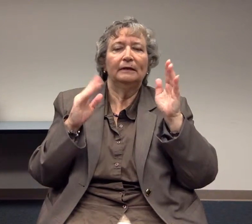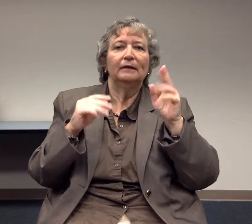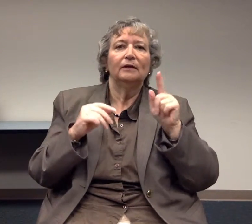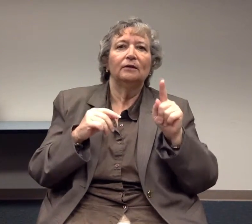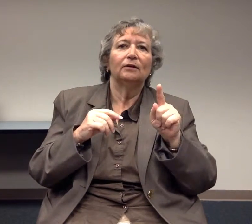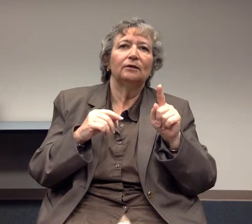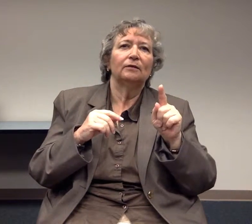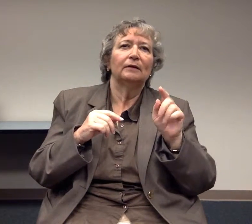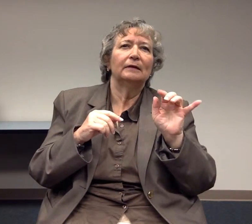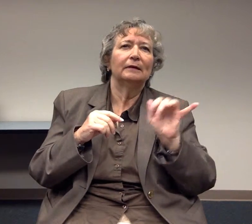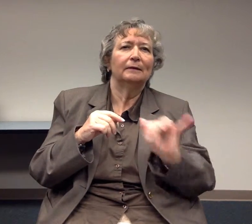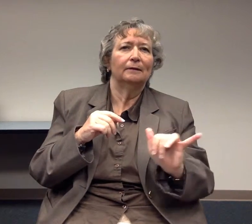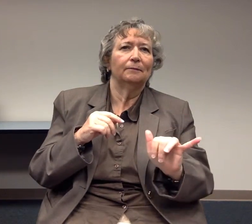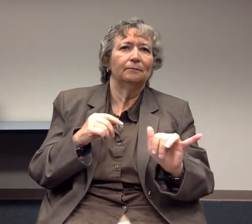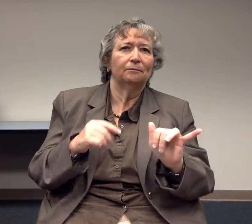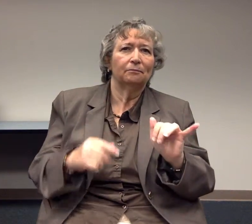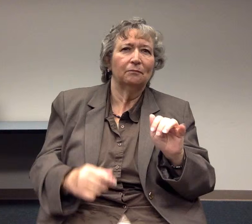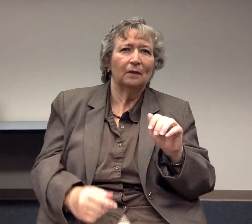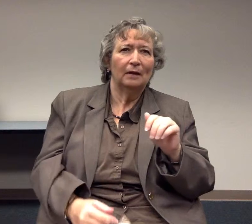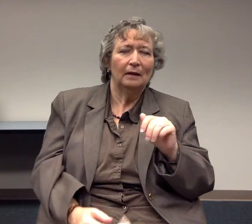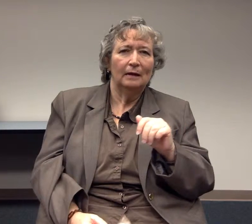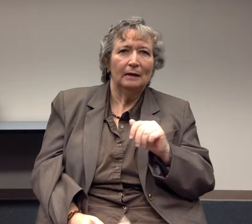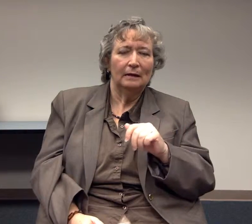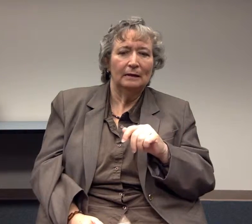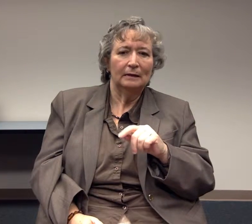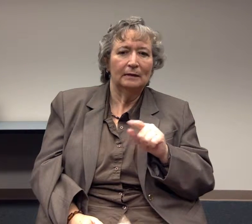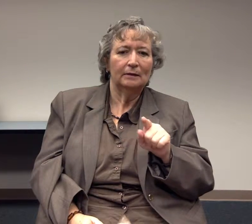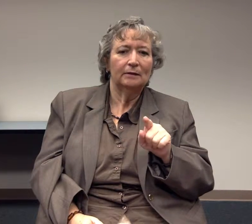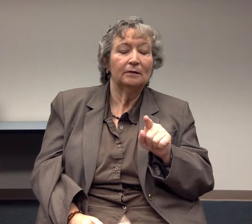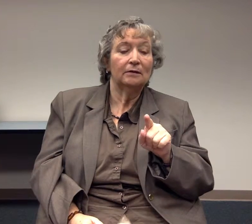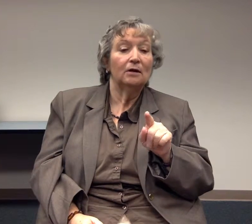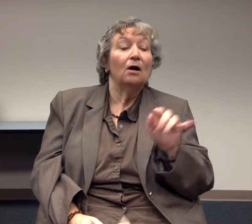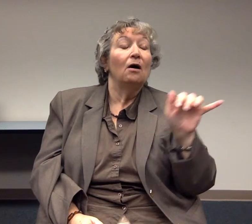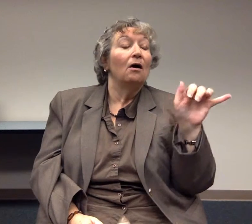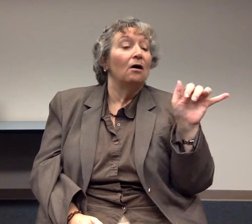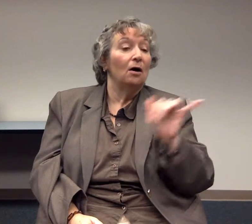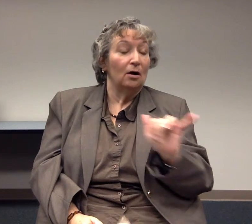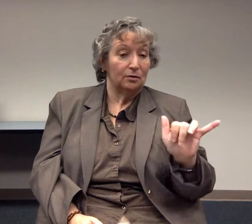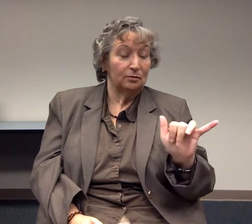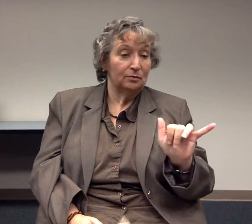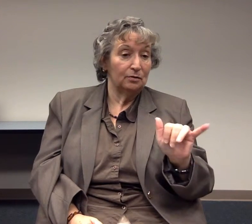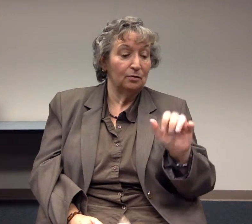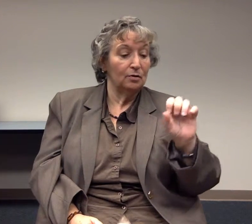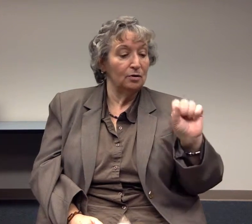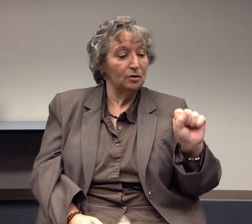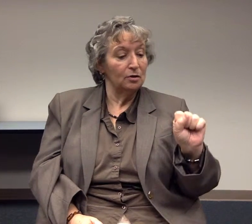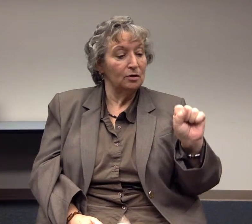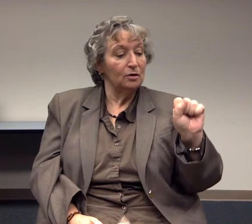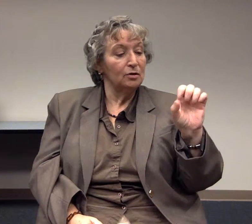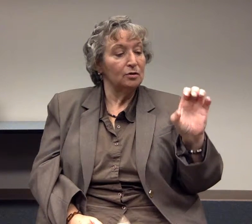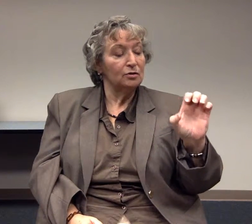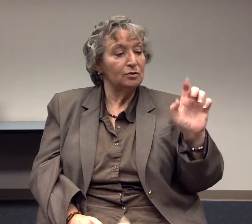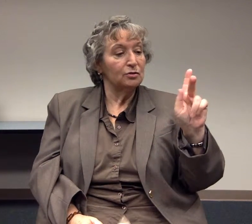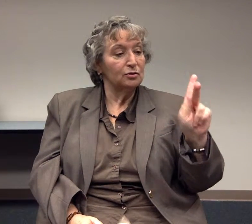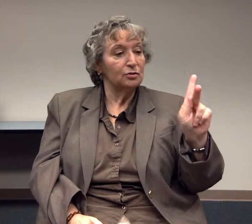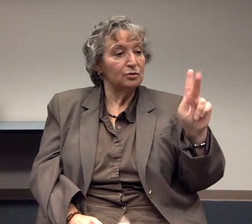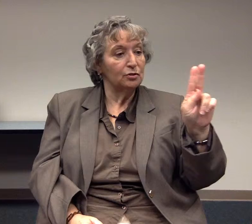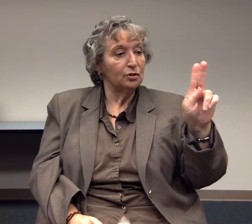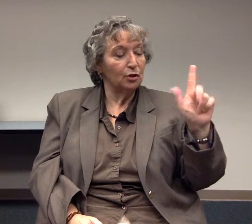She also liked to paint skulls. Every morning when she was living in the desert, she would go out for a desert walk, and she'd walk around